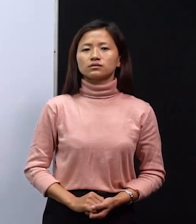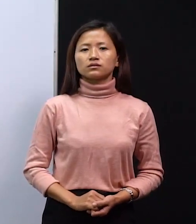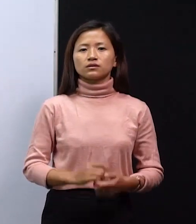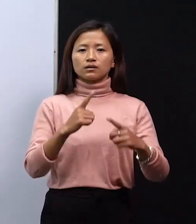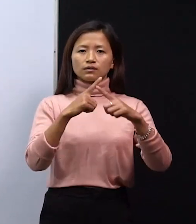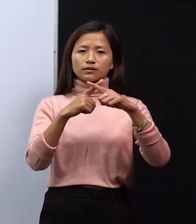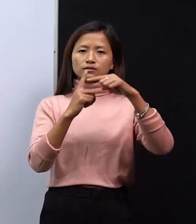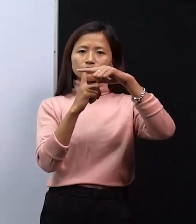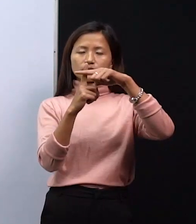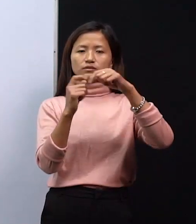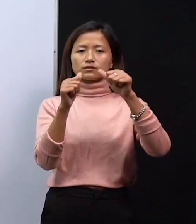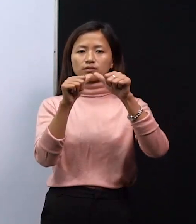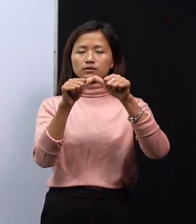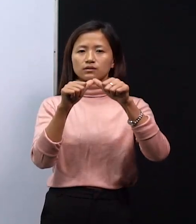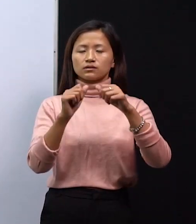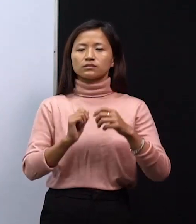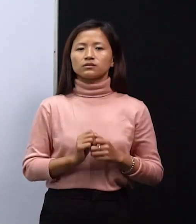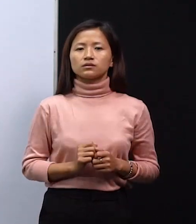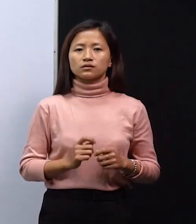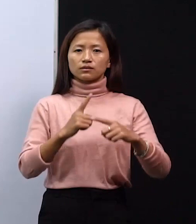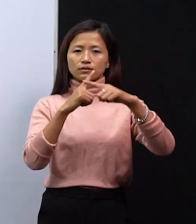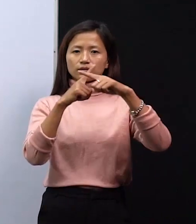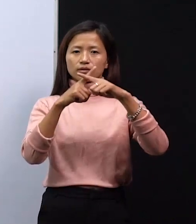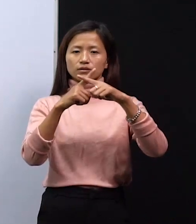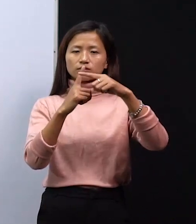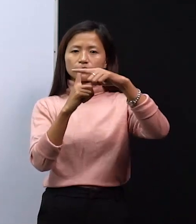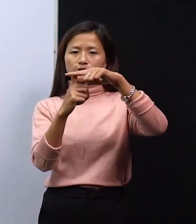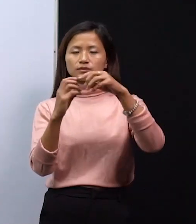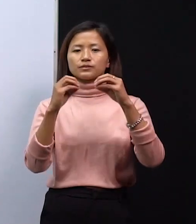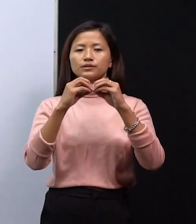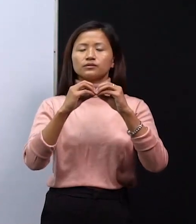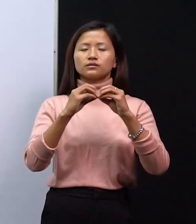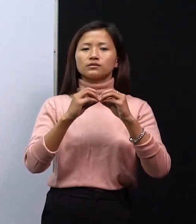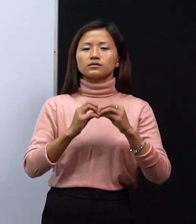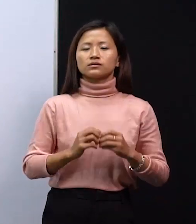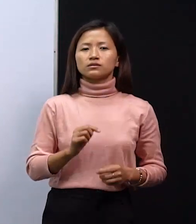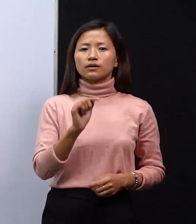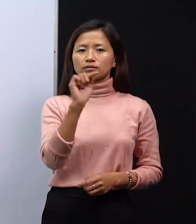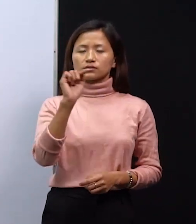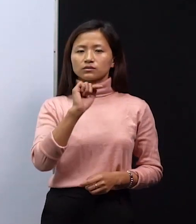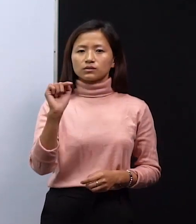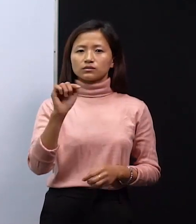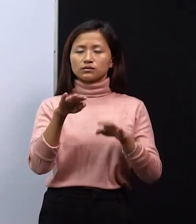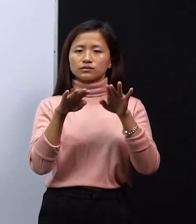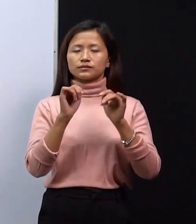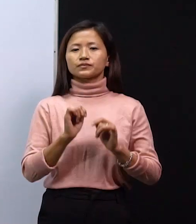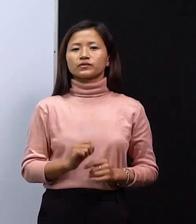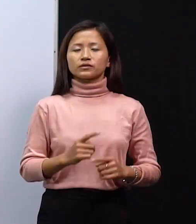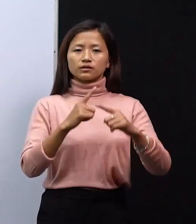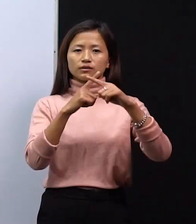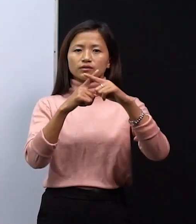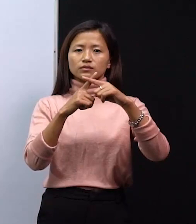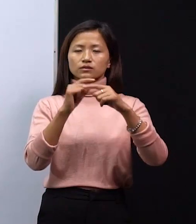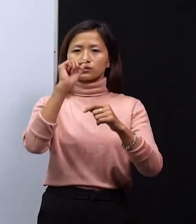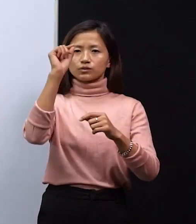x plus a, x plus b is equal to x square